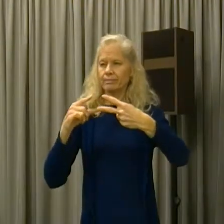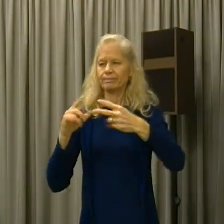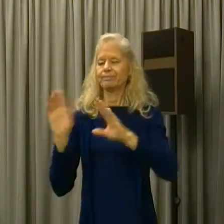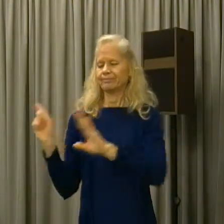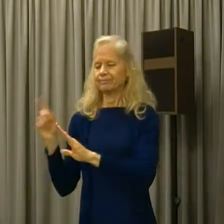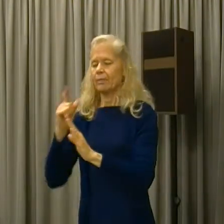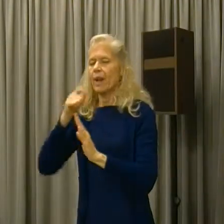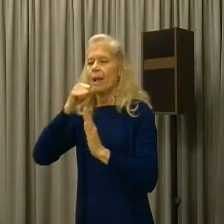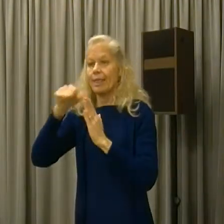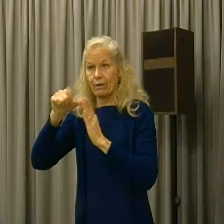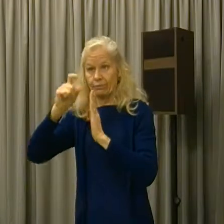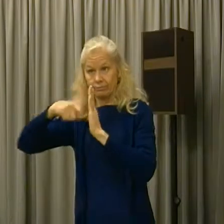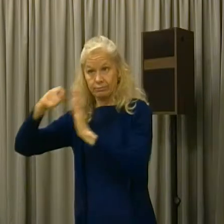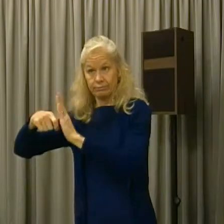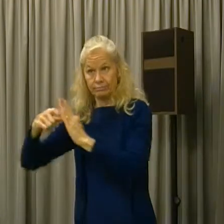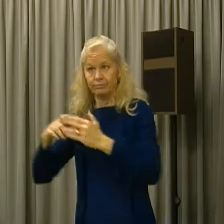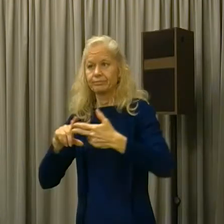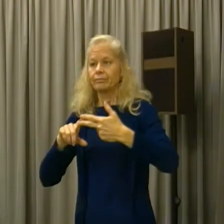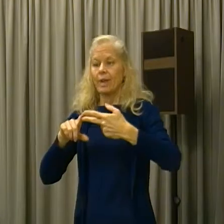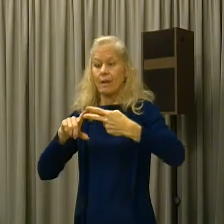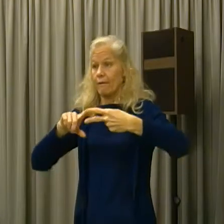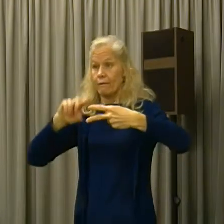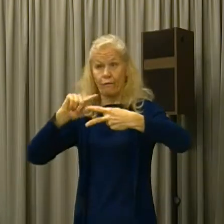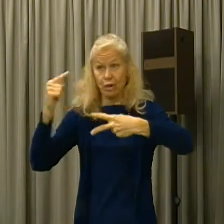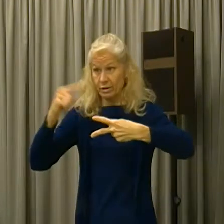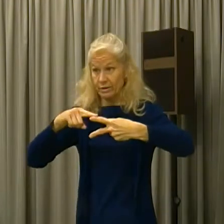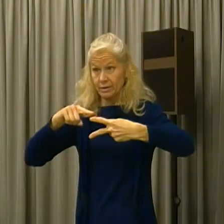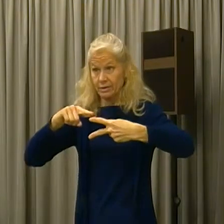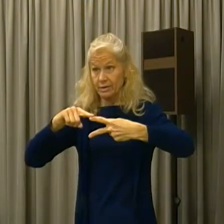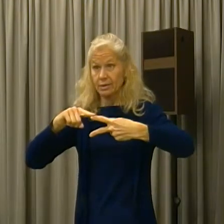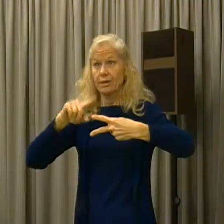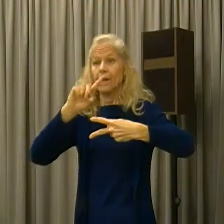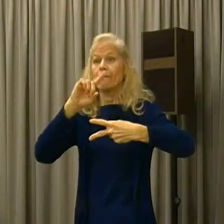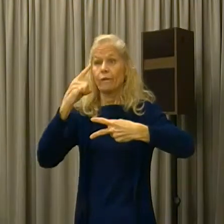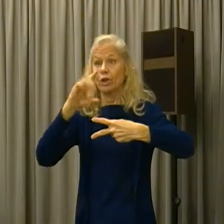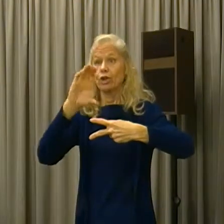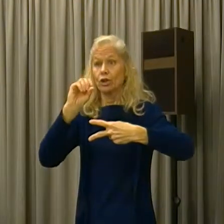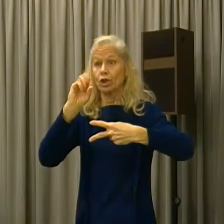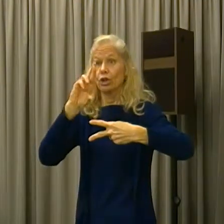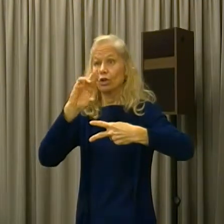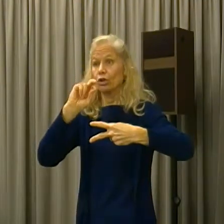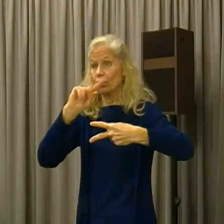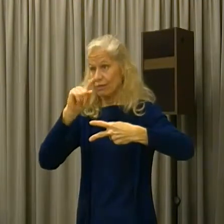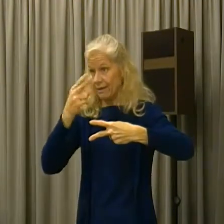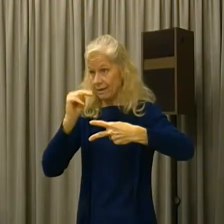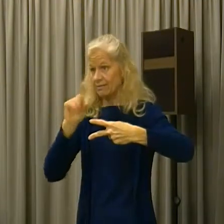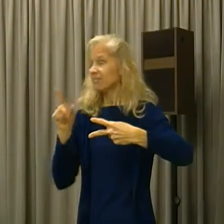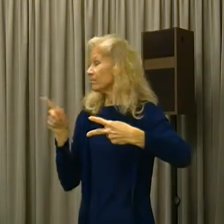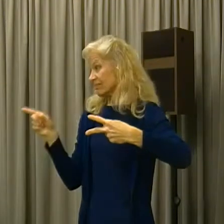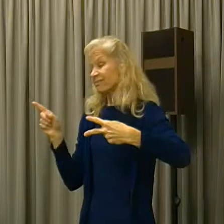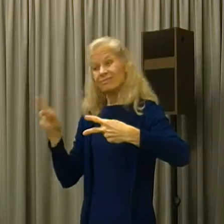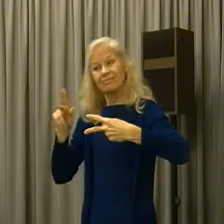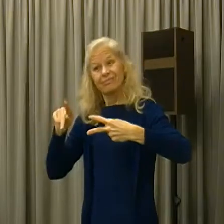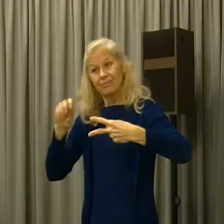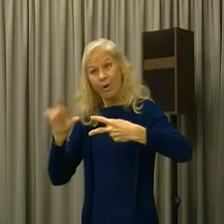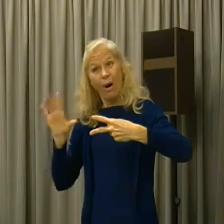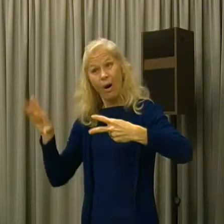things wrong, hadn't they? And why was it? Because of wrong thinking. What did Paul